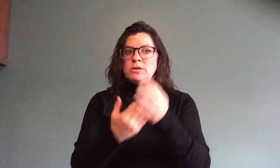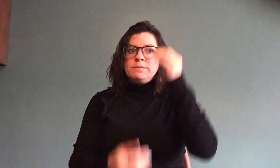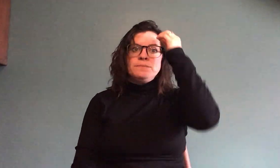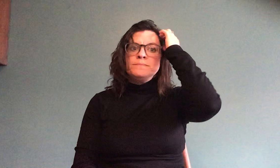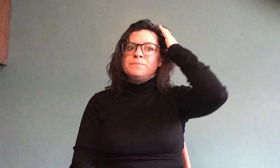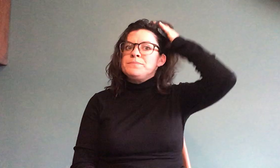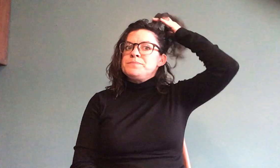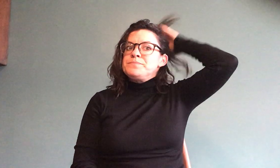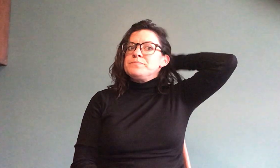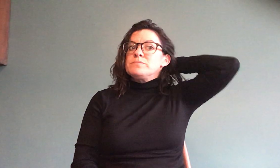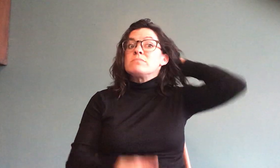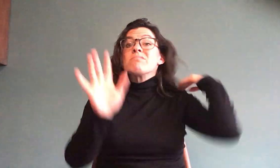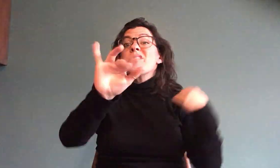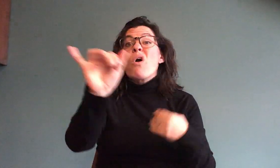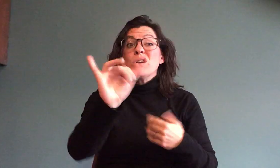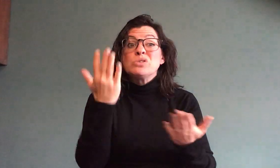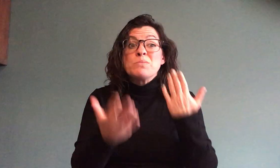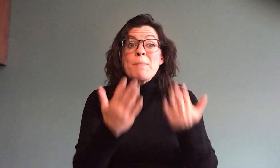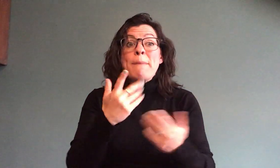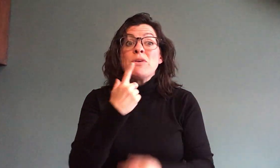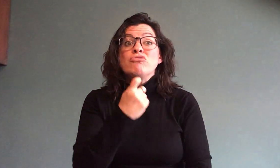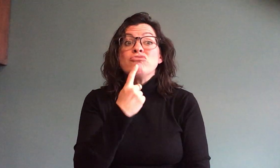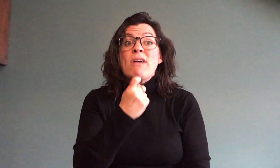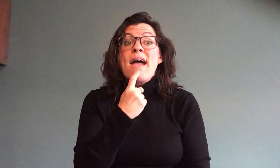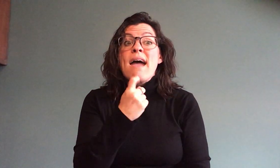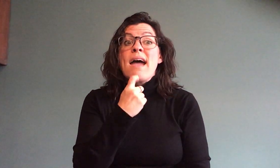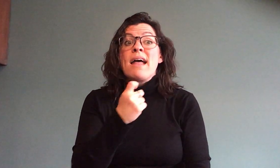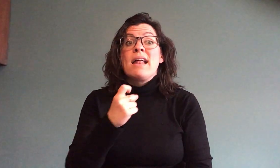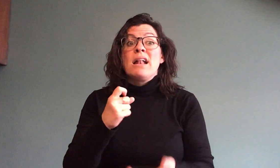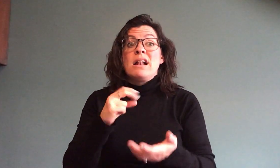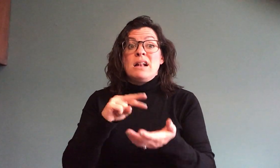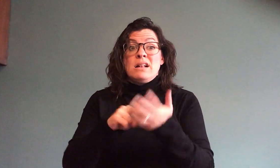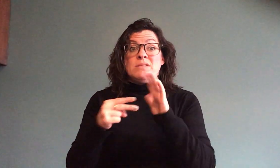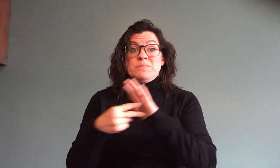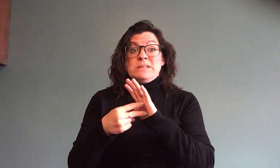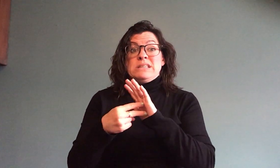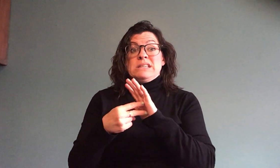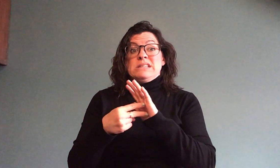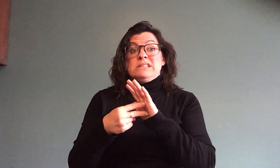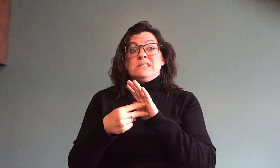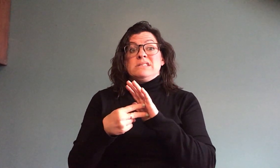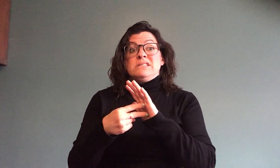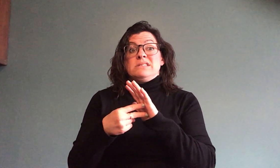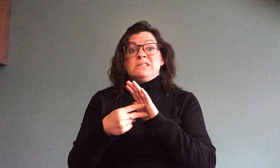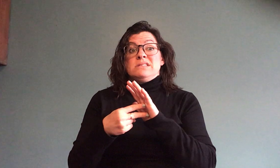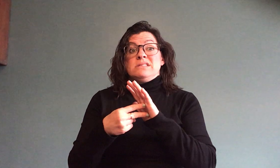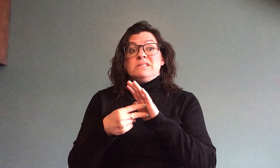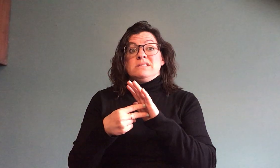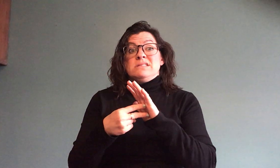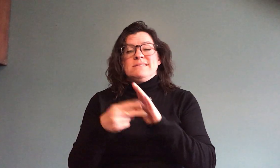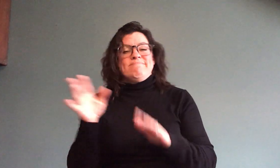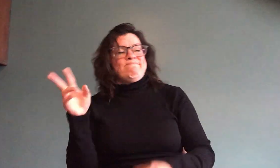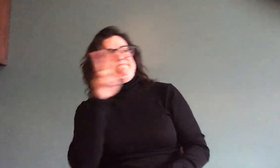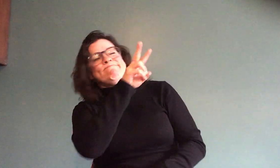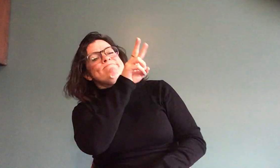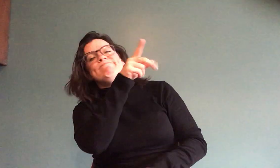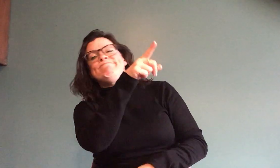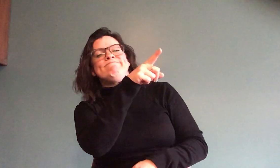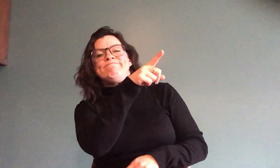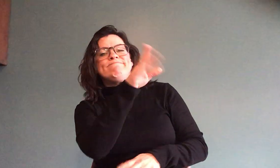and decided to put a tag on it. Okay, do not rely on tags alone. Inspect your scaffolds before you use them. Check for